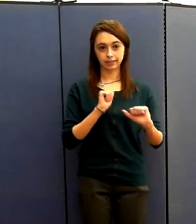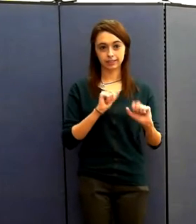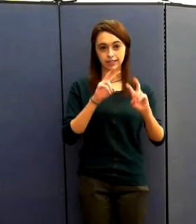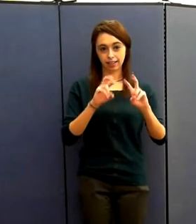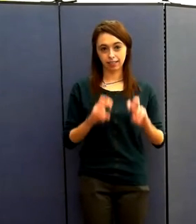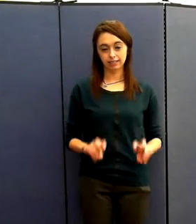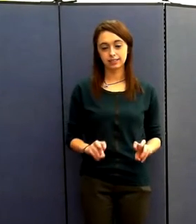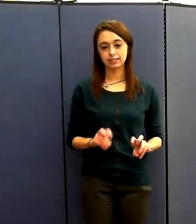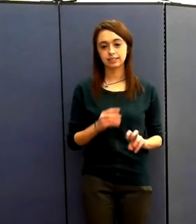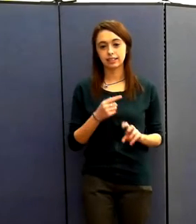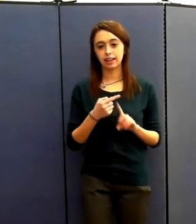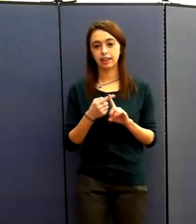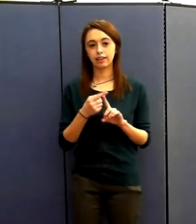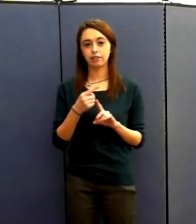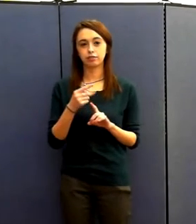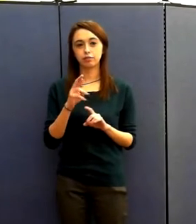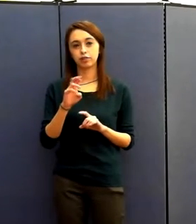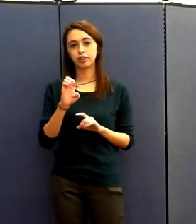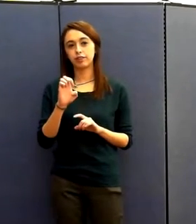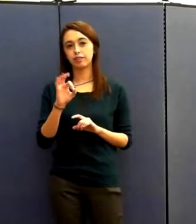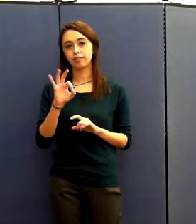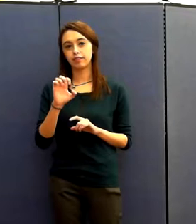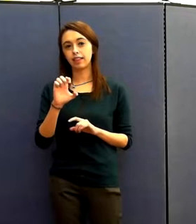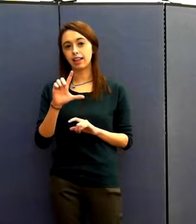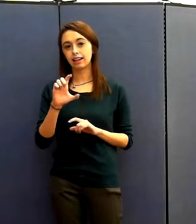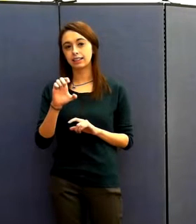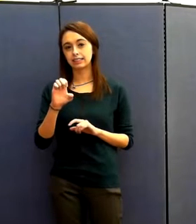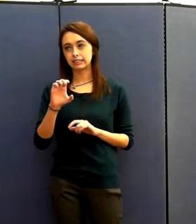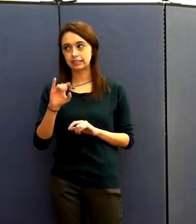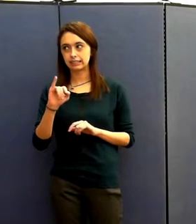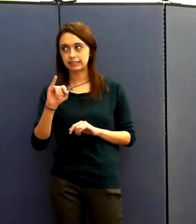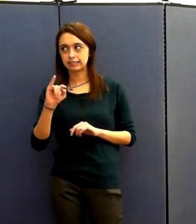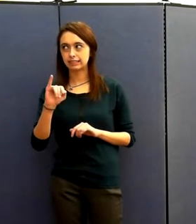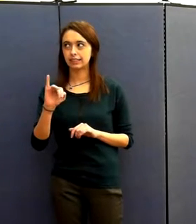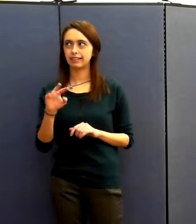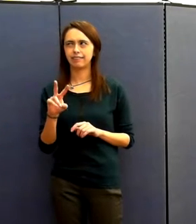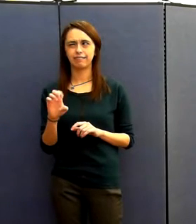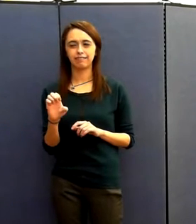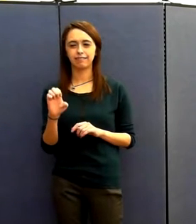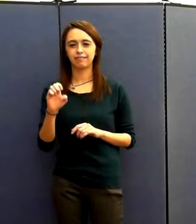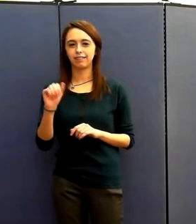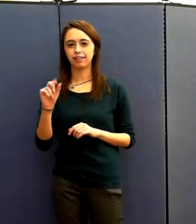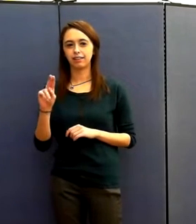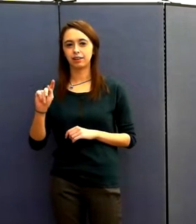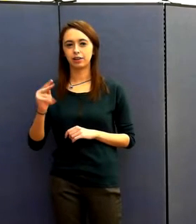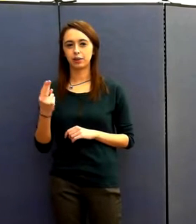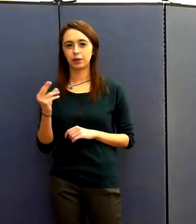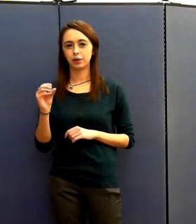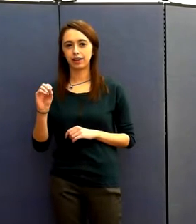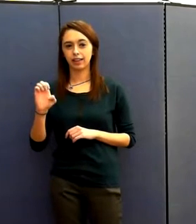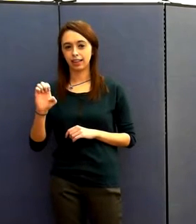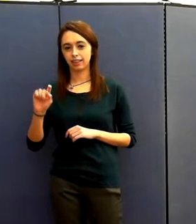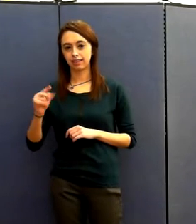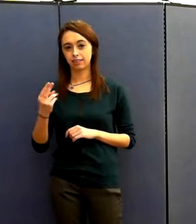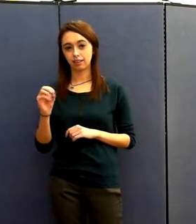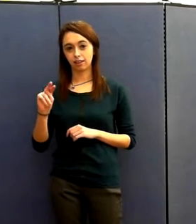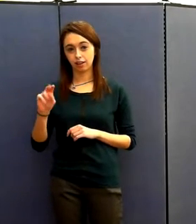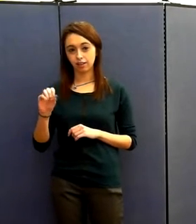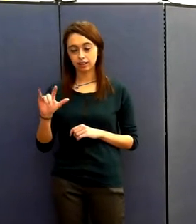reflexive autoethnography because it allows researchers to see layers of meaning within a